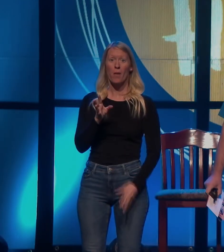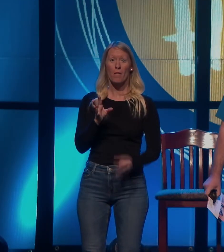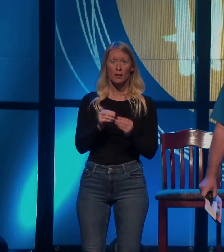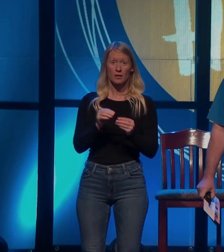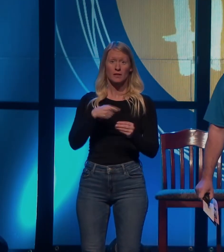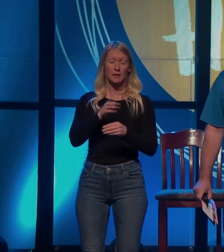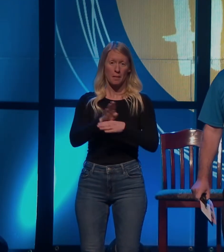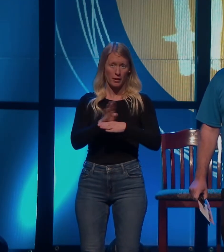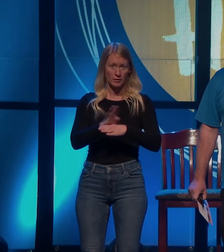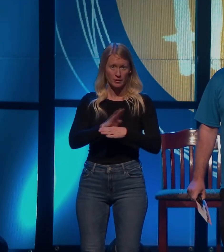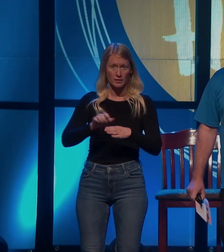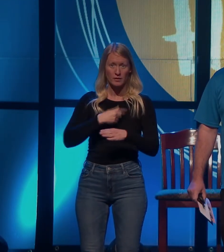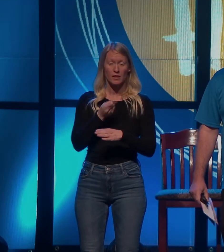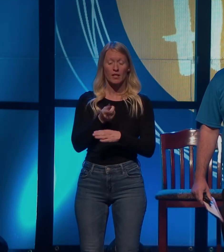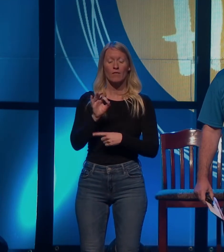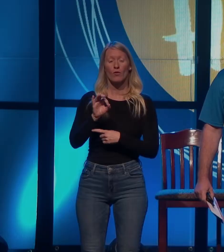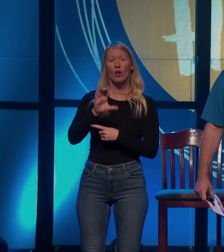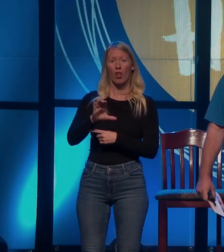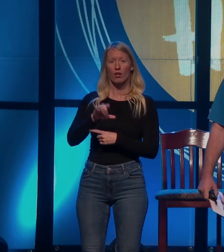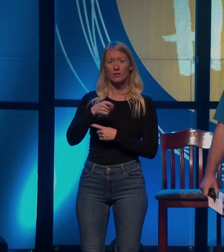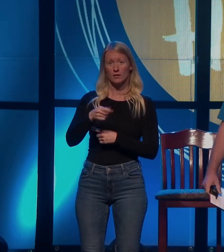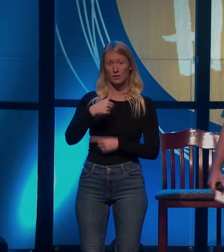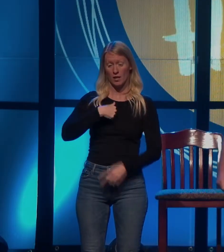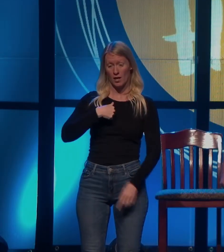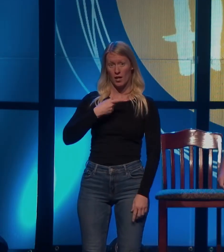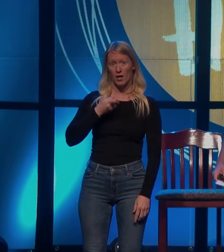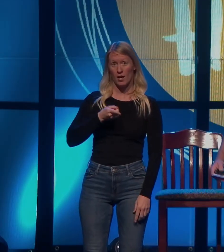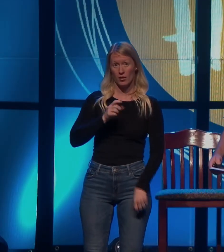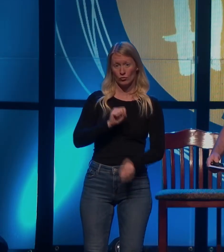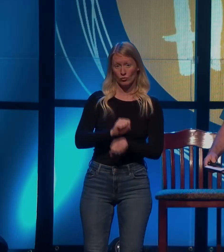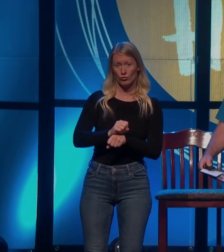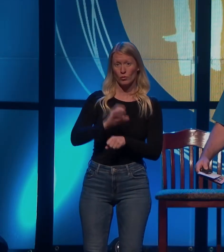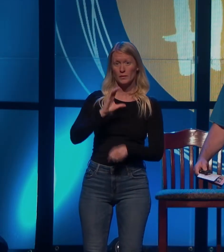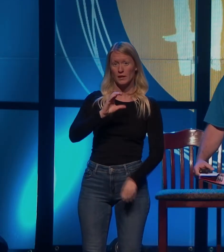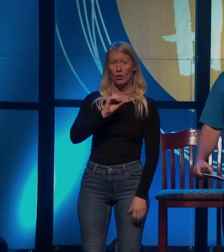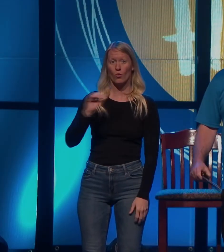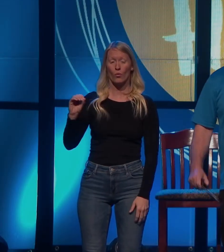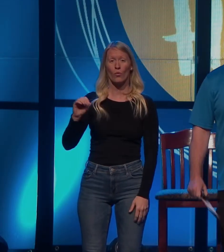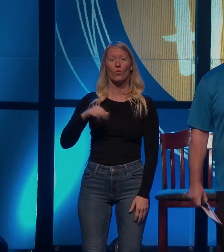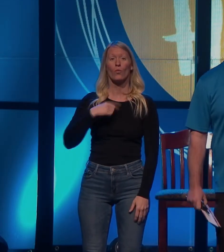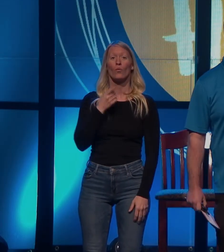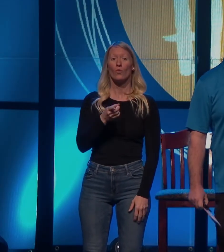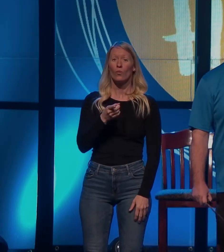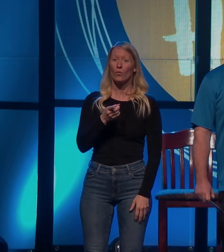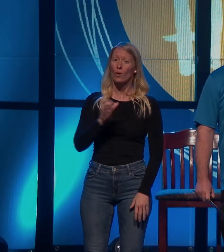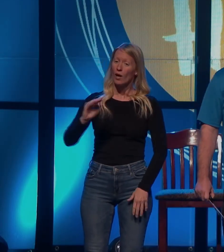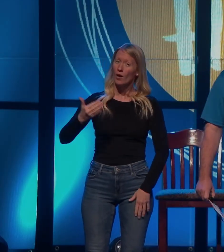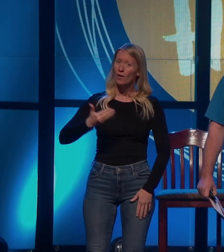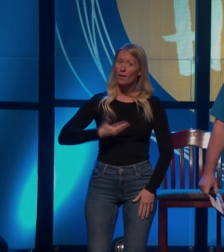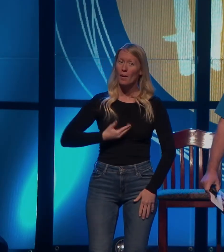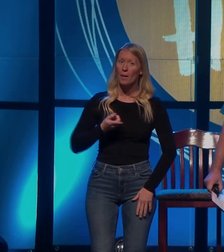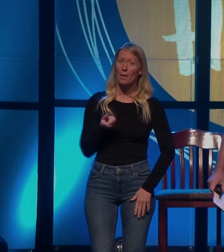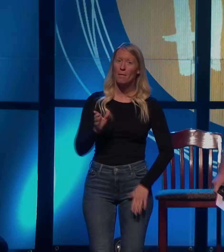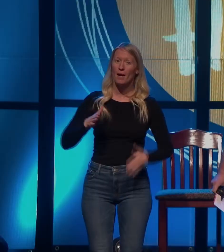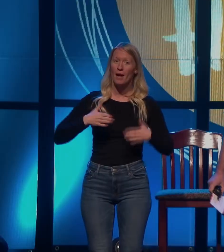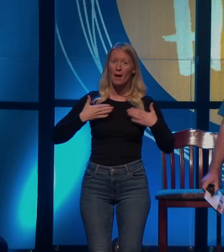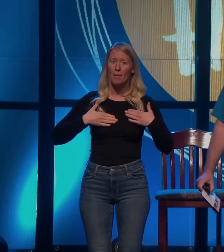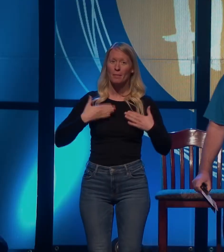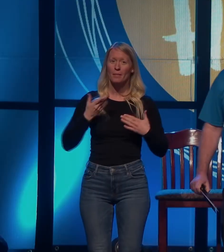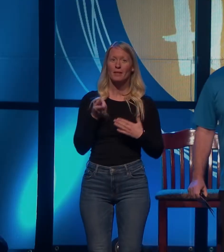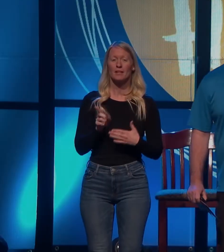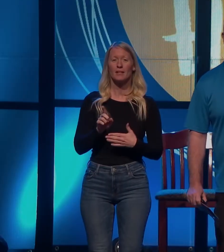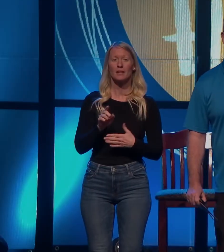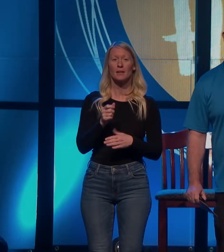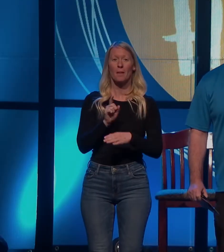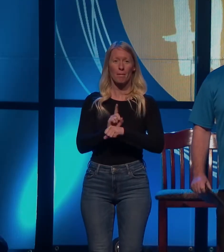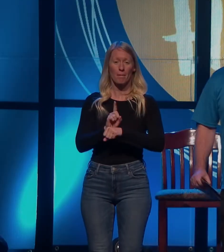Bonfire Effect is the name of it, in Fort Collins, Colorado. But welcome to all of you here at Happy Palm Sunday.